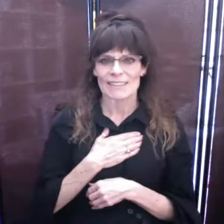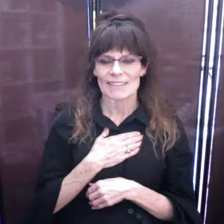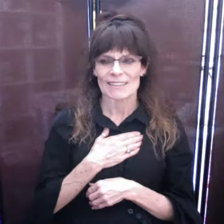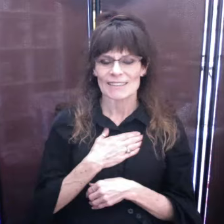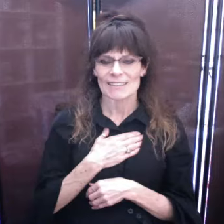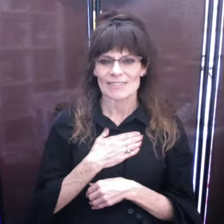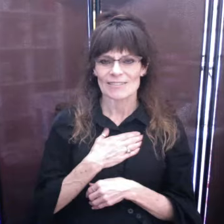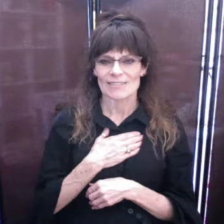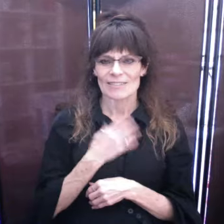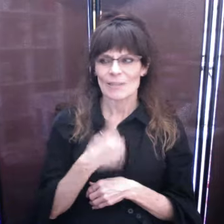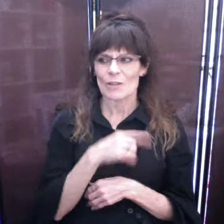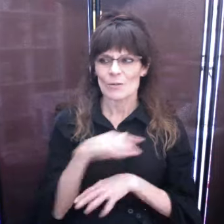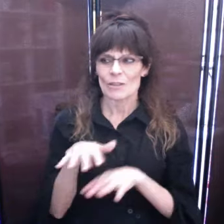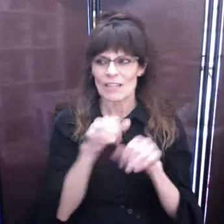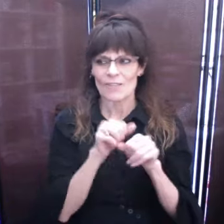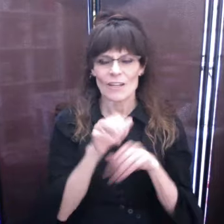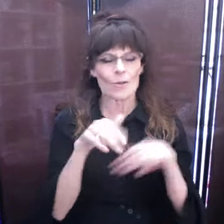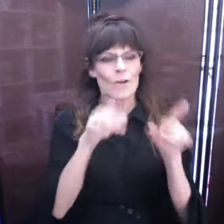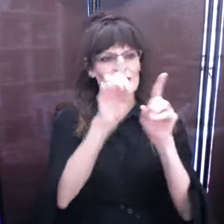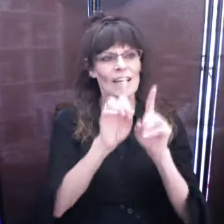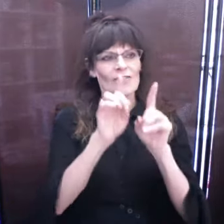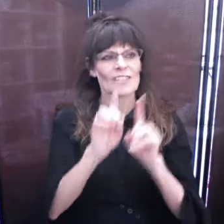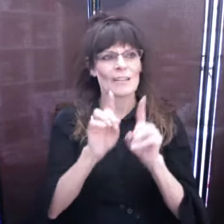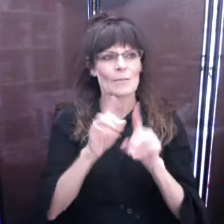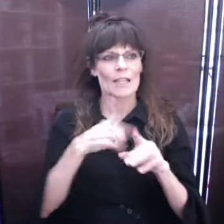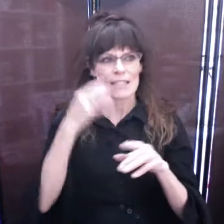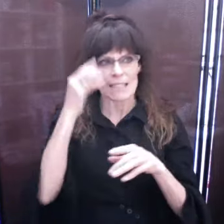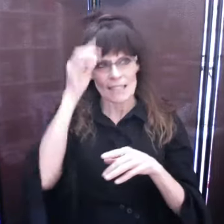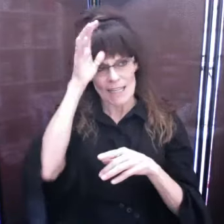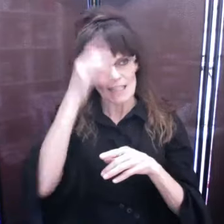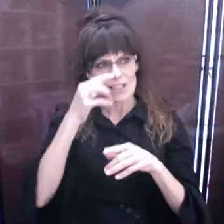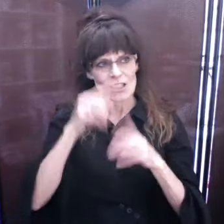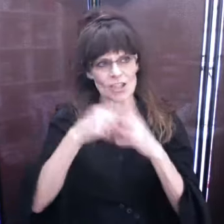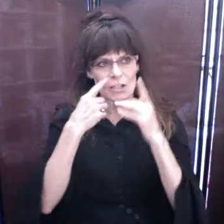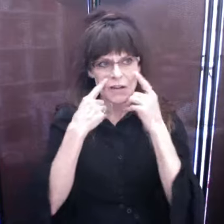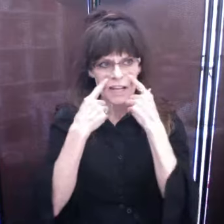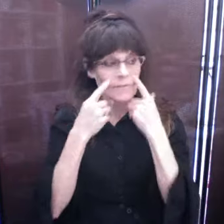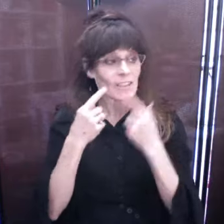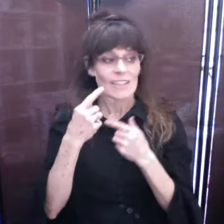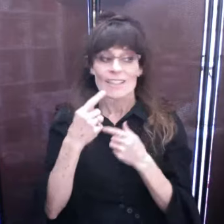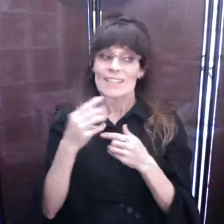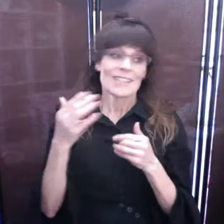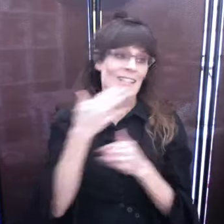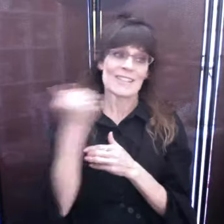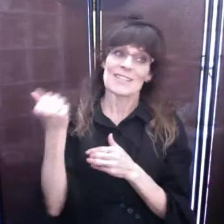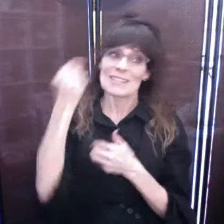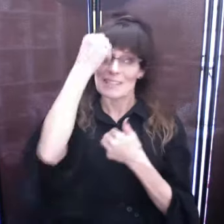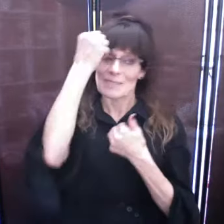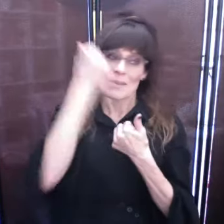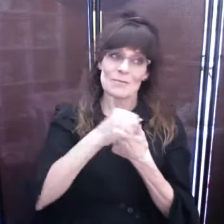and we were leaving and walking down the steps, and my dad started crying, and he said, "This is the best memory I have of you, son."